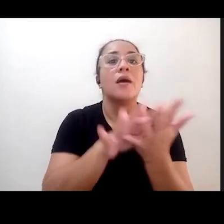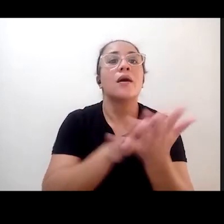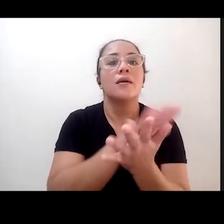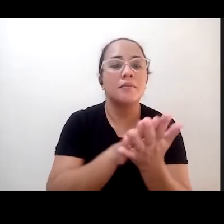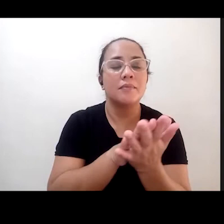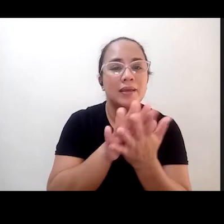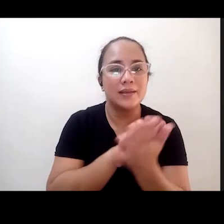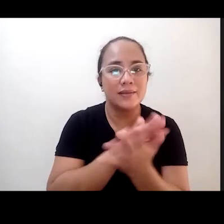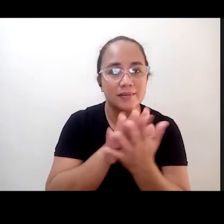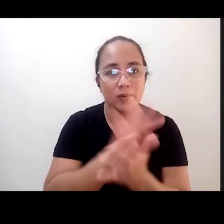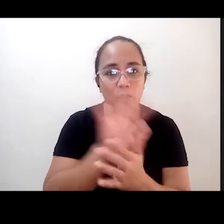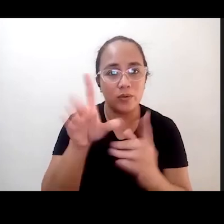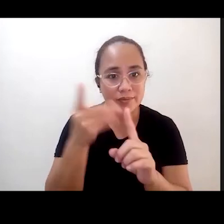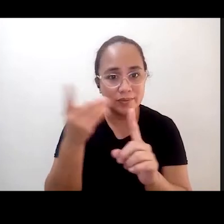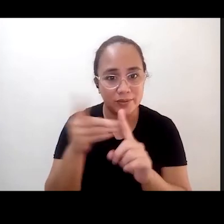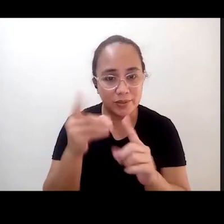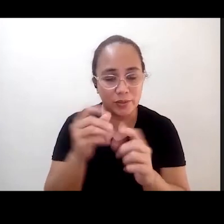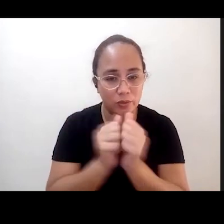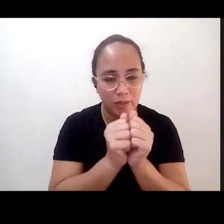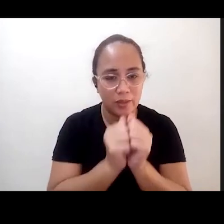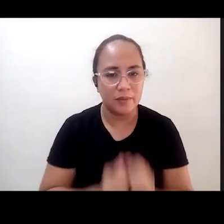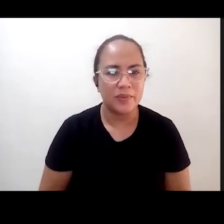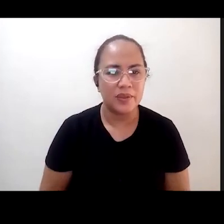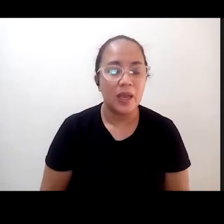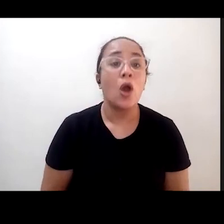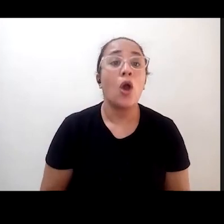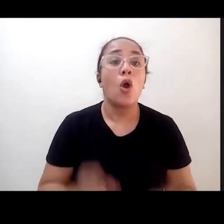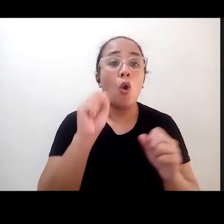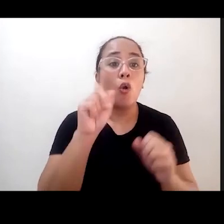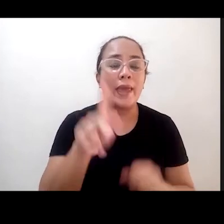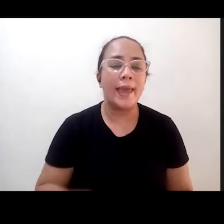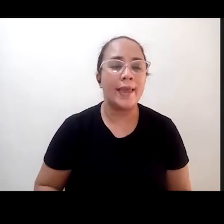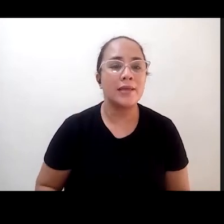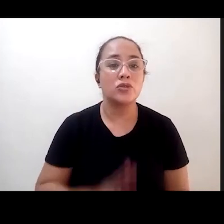together. And they said, well, let's do gray cover.